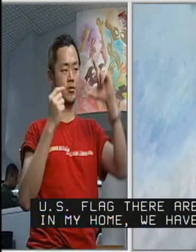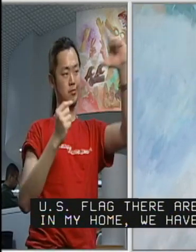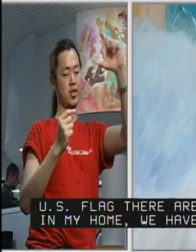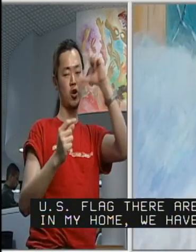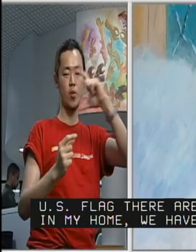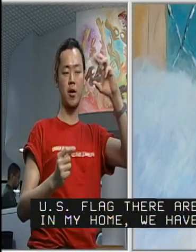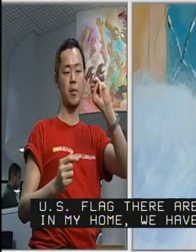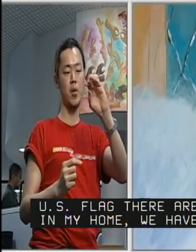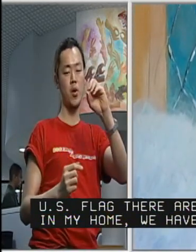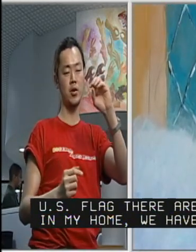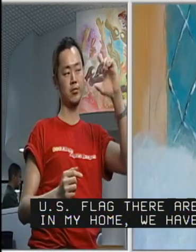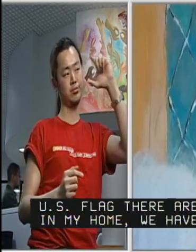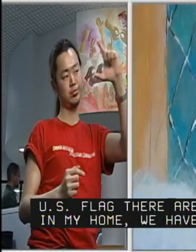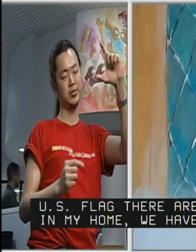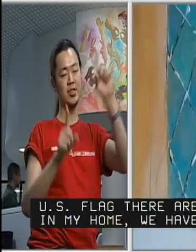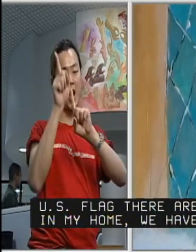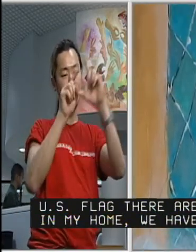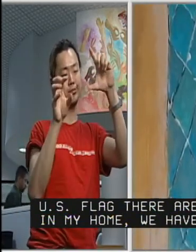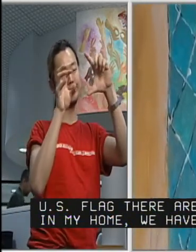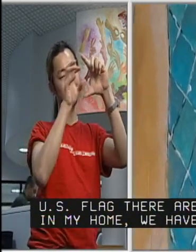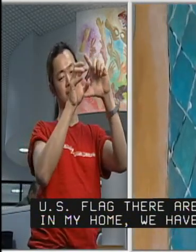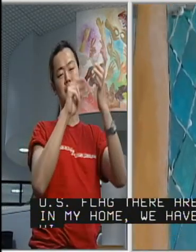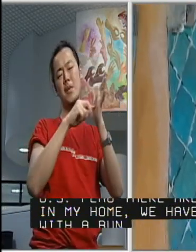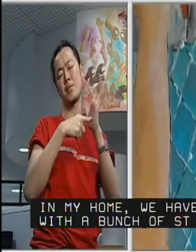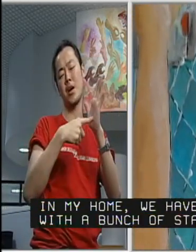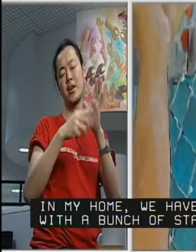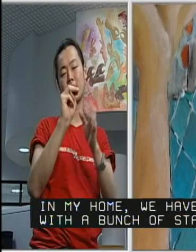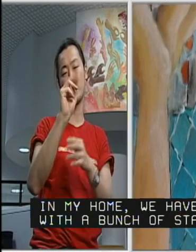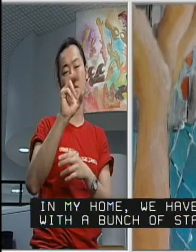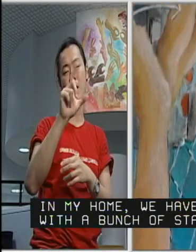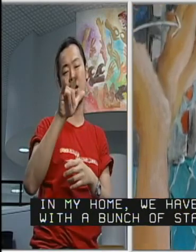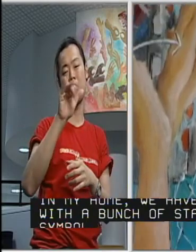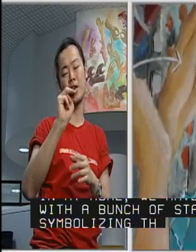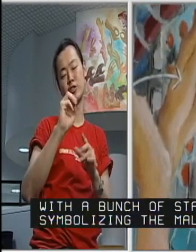In my home, we have the moon with a bunch